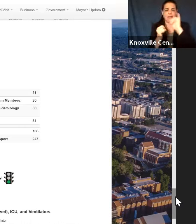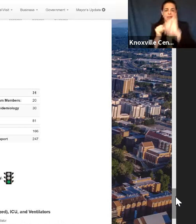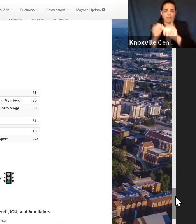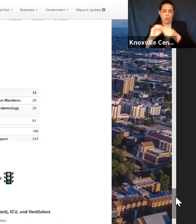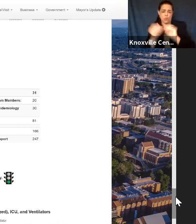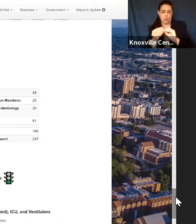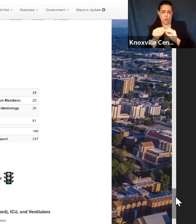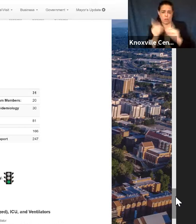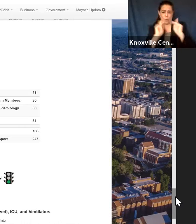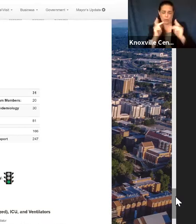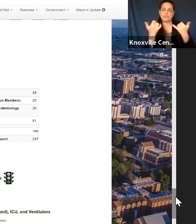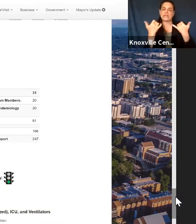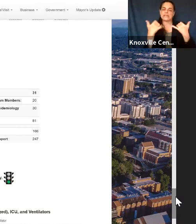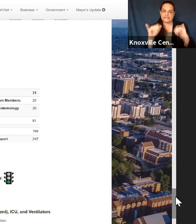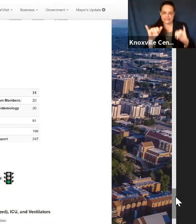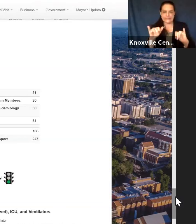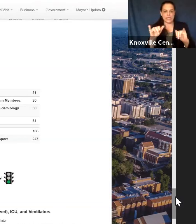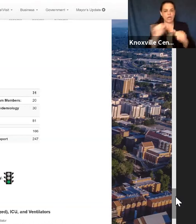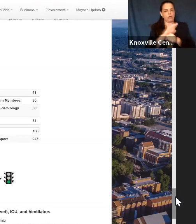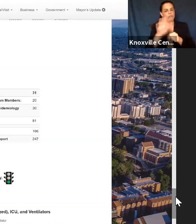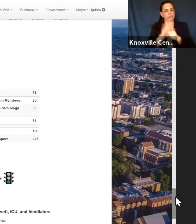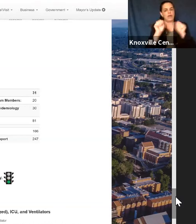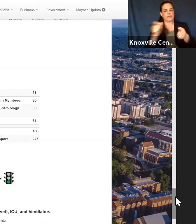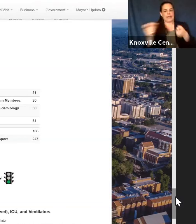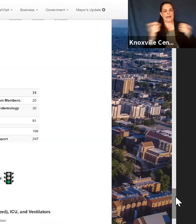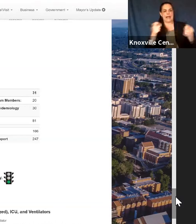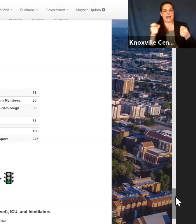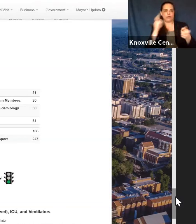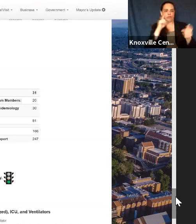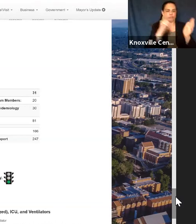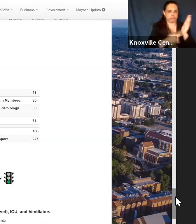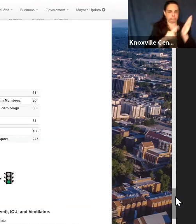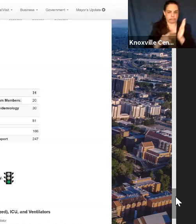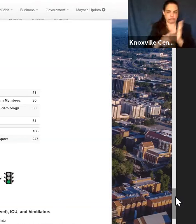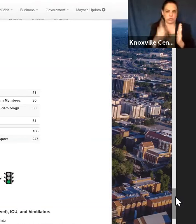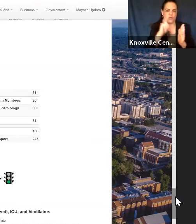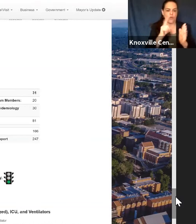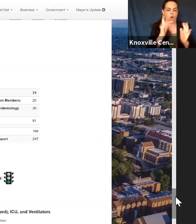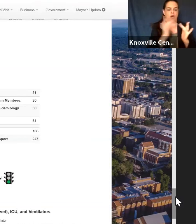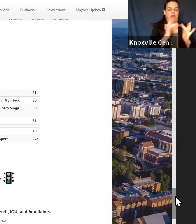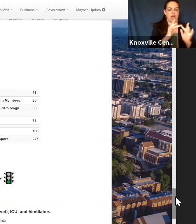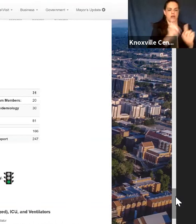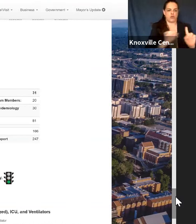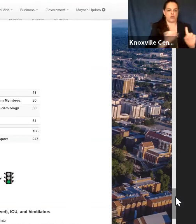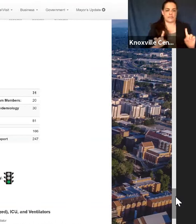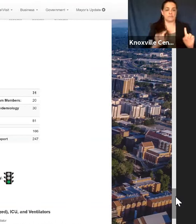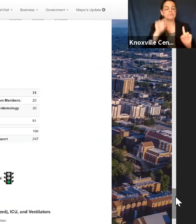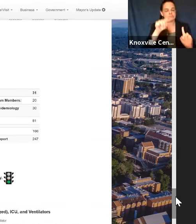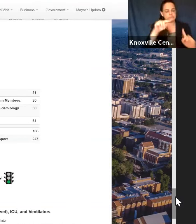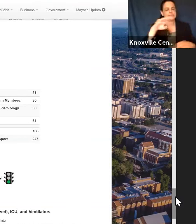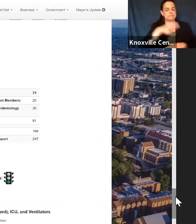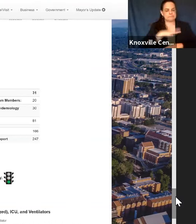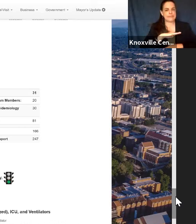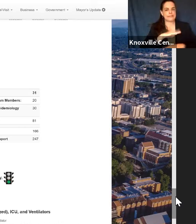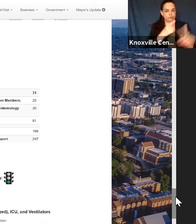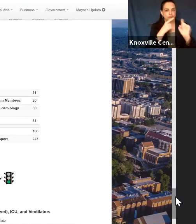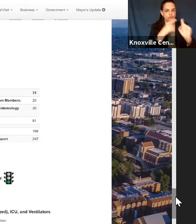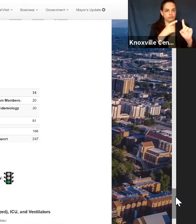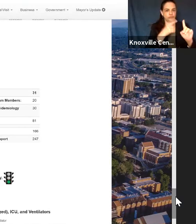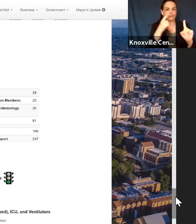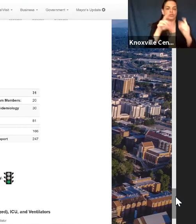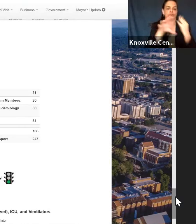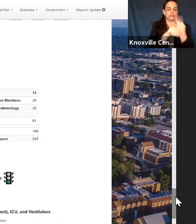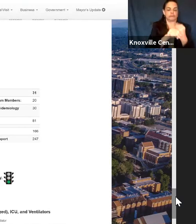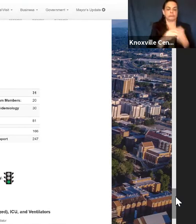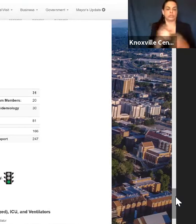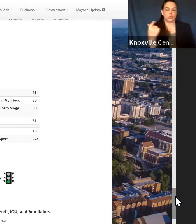contact investigation volume. Based on our current caseload, this benchmark meets the qualifications for green.